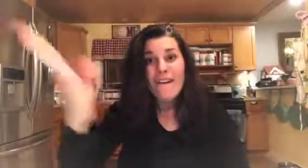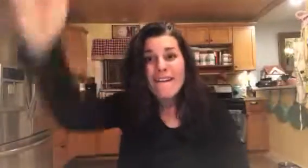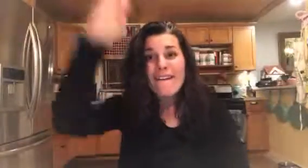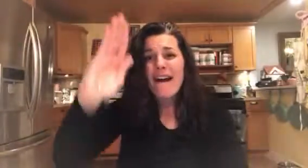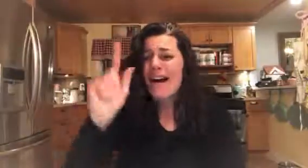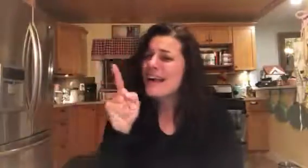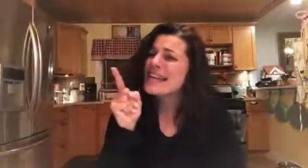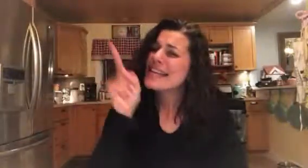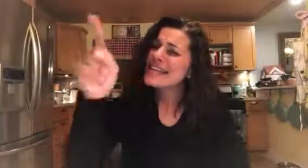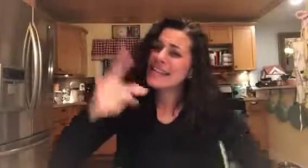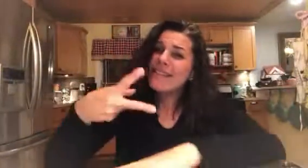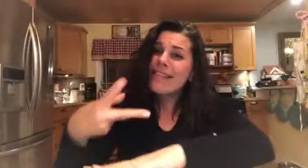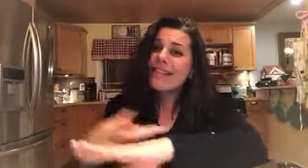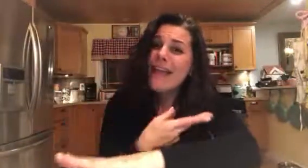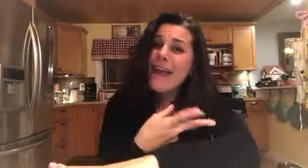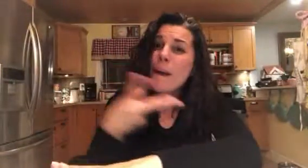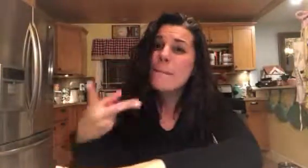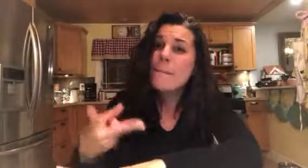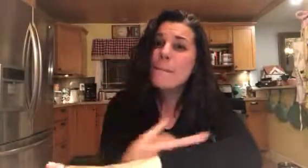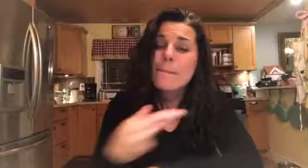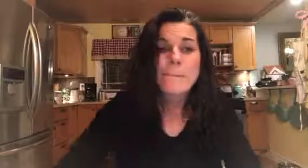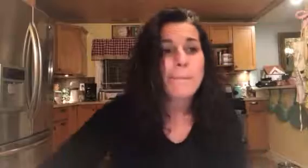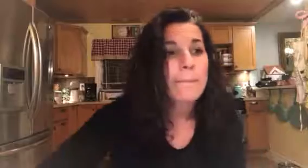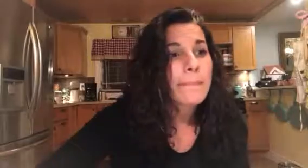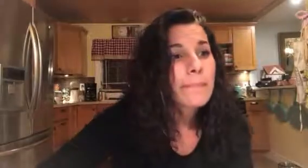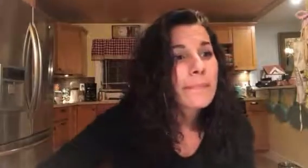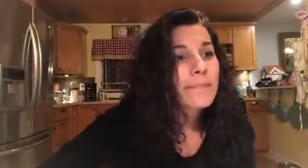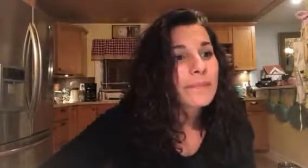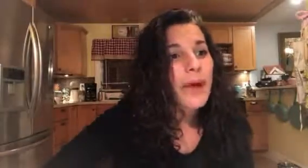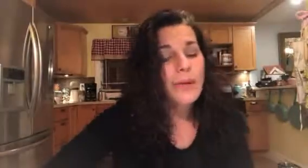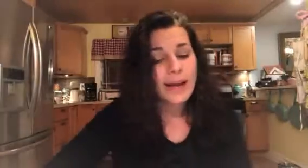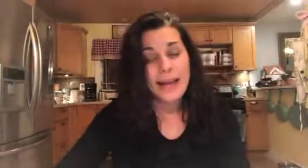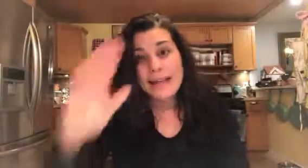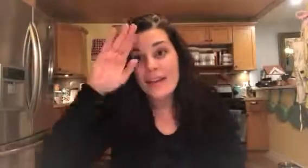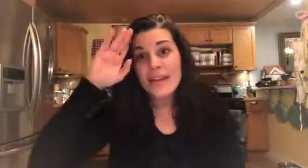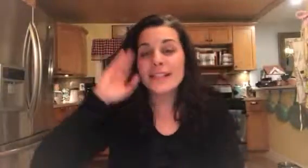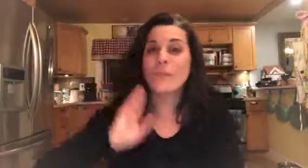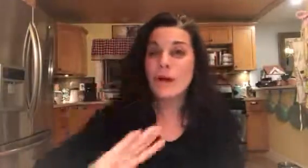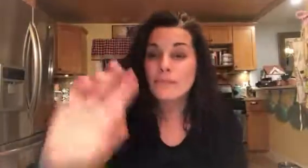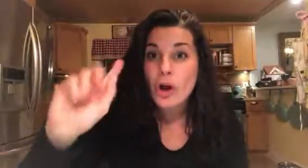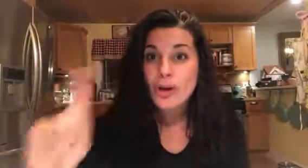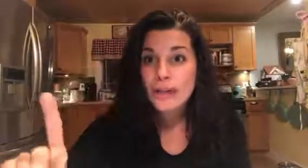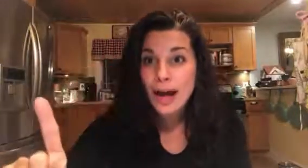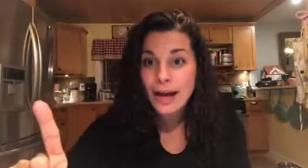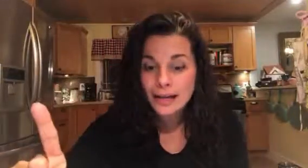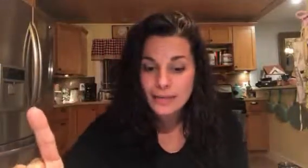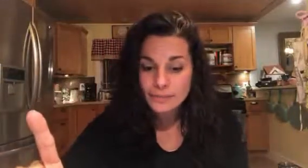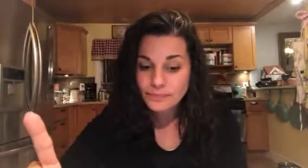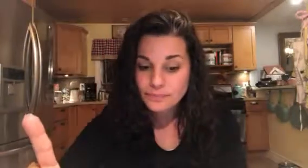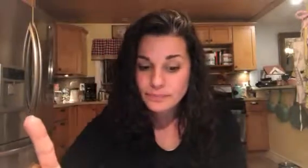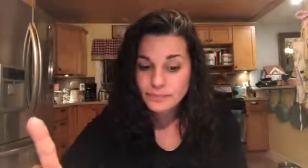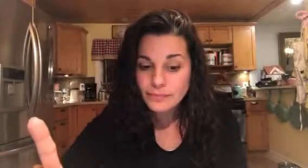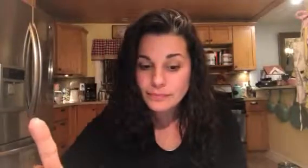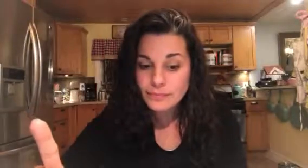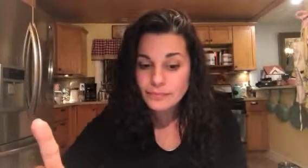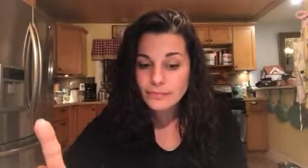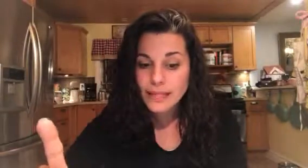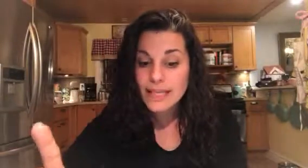God is the Lamb that... Okay, now the next part. Our God is